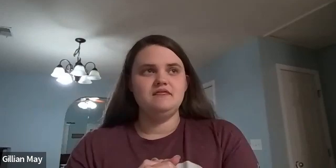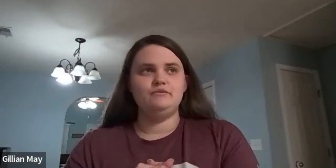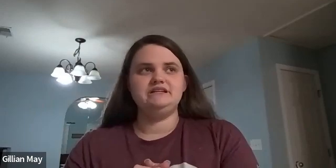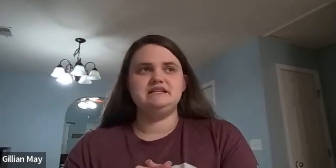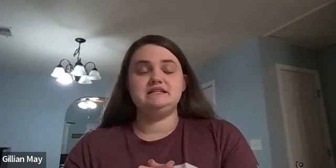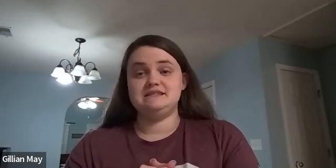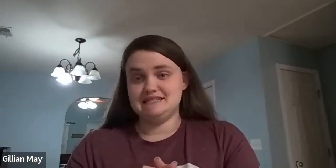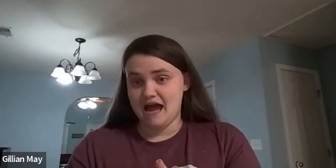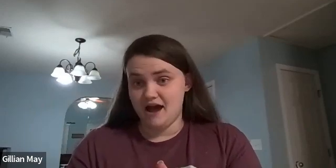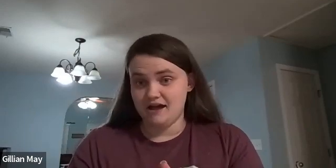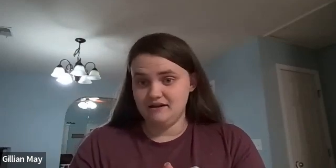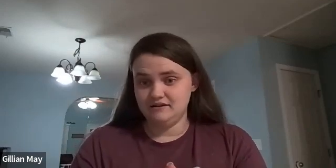Then we did sad.